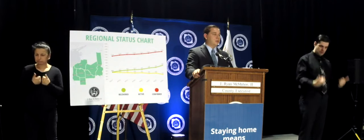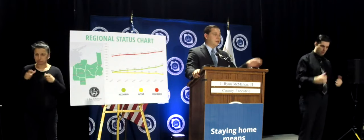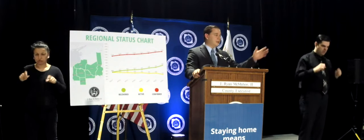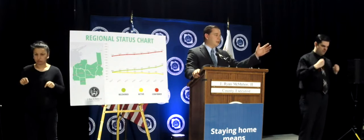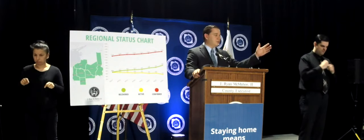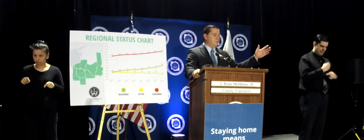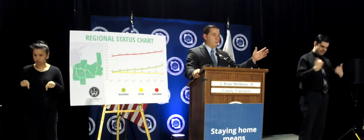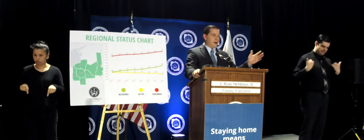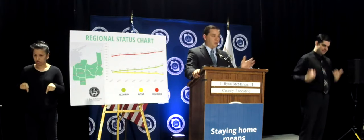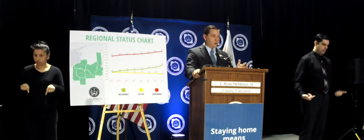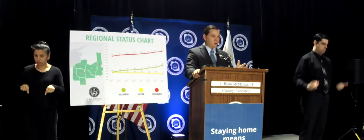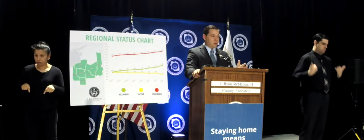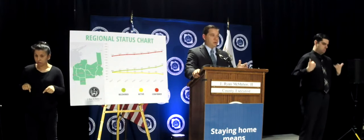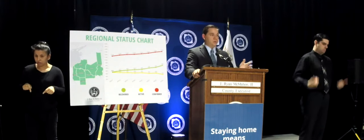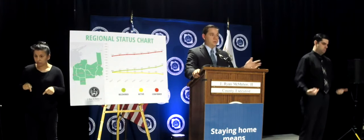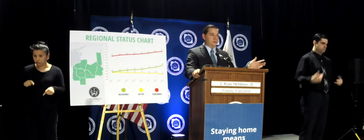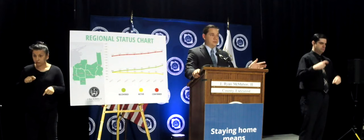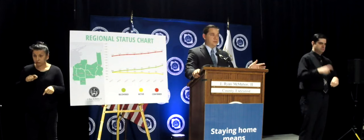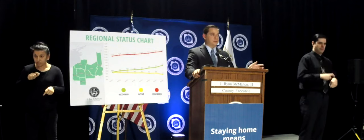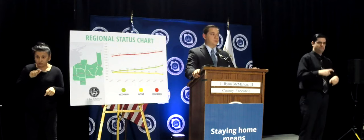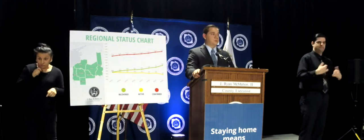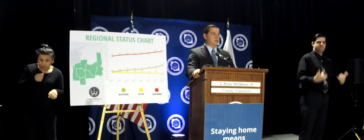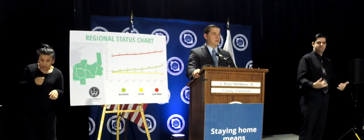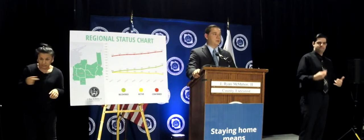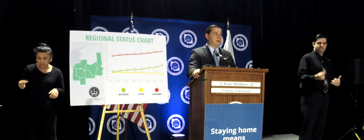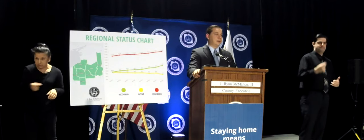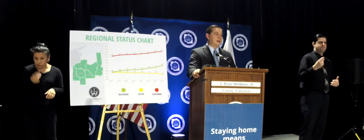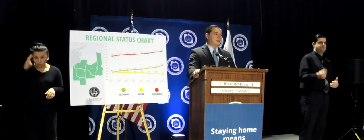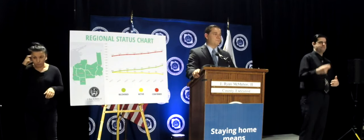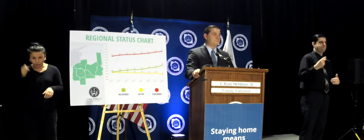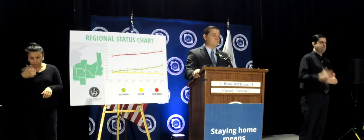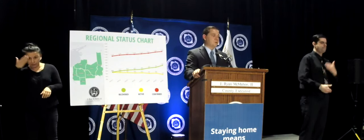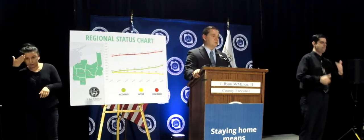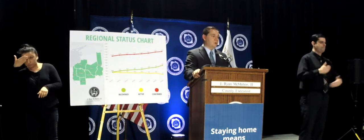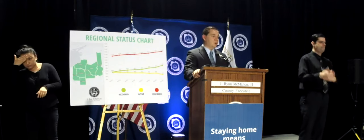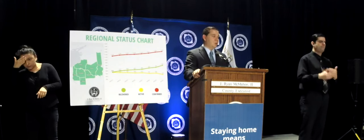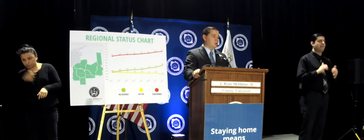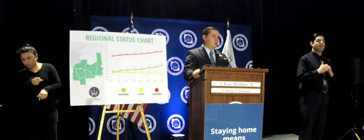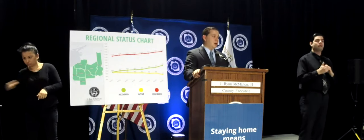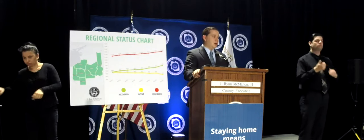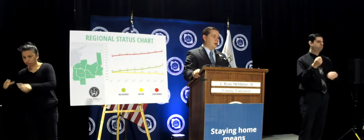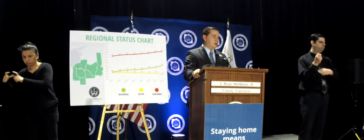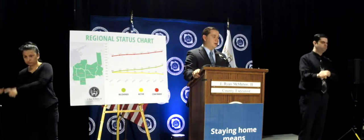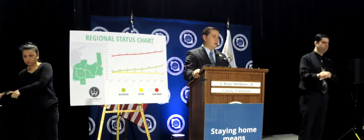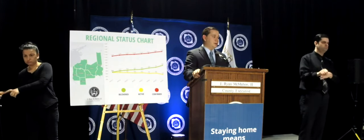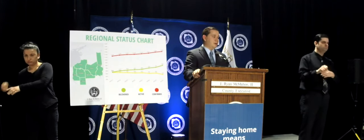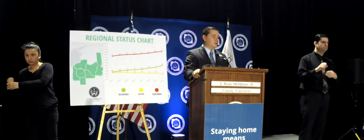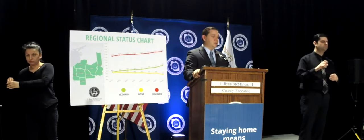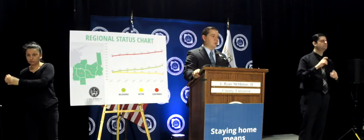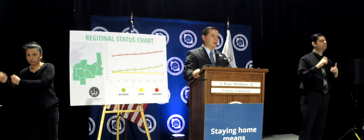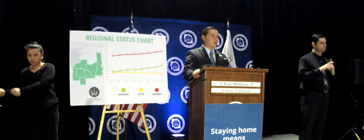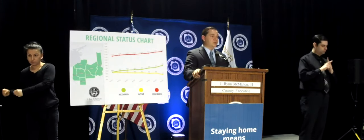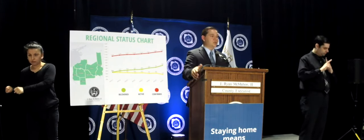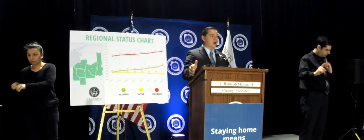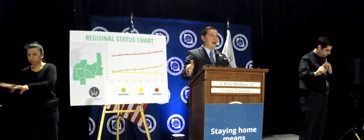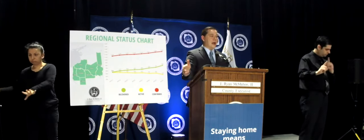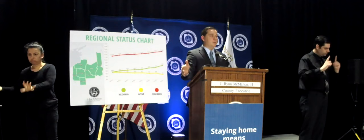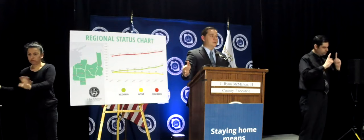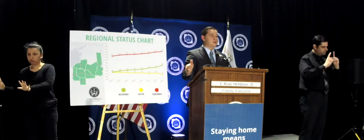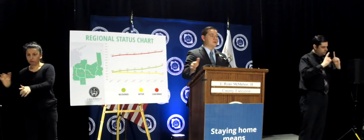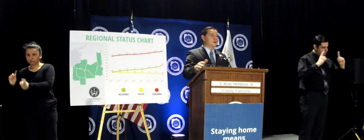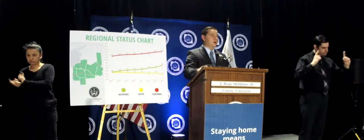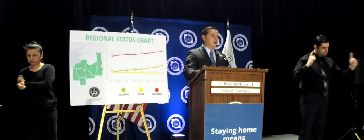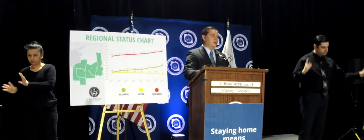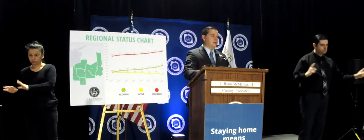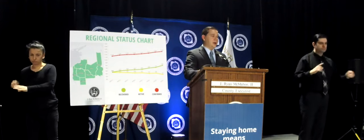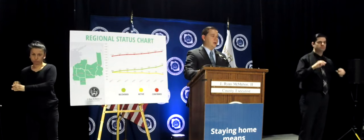How do we get it even better? We distance, we continue to mitigate it. So eventually when a restart